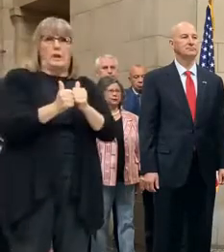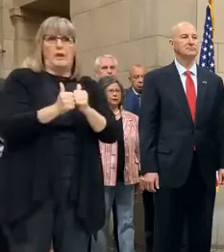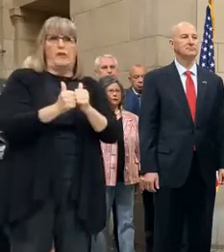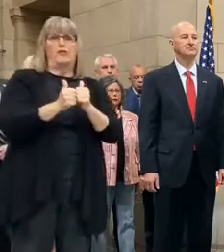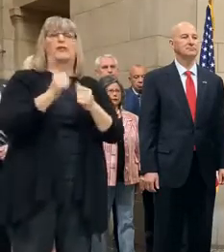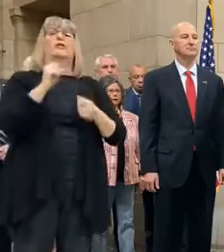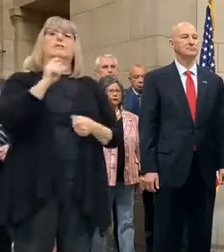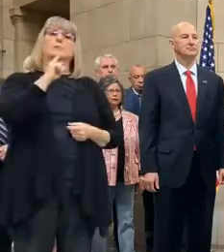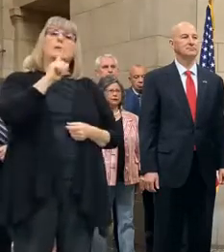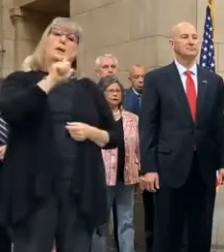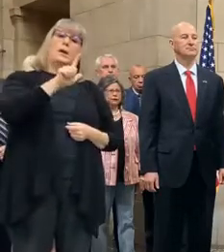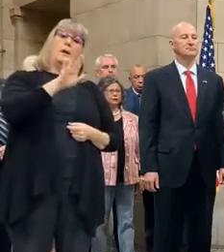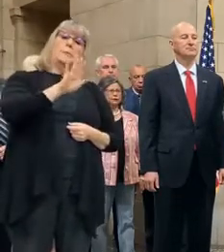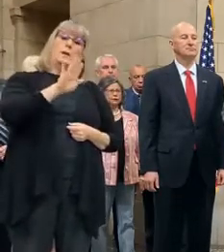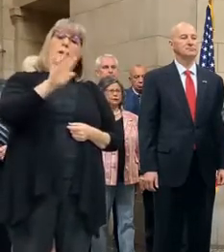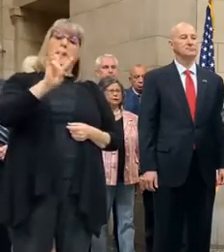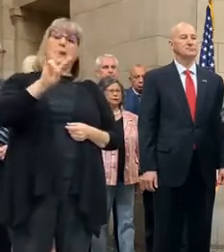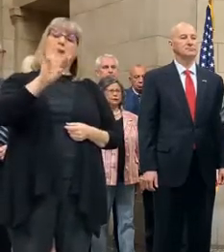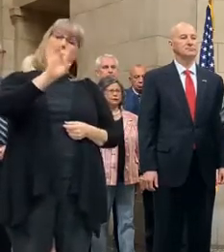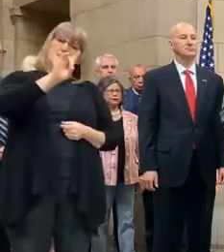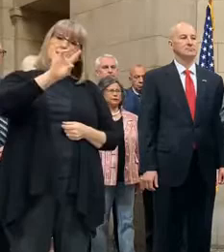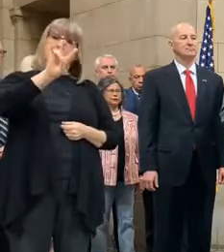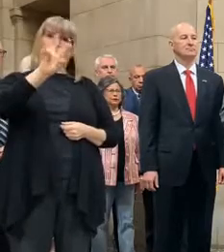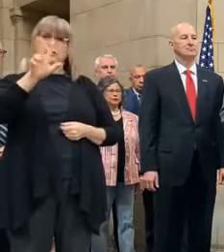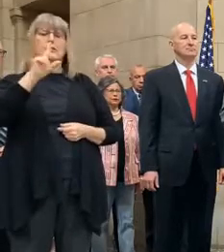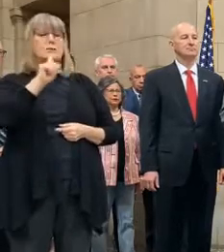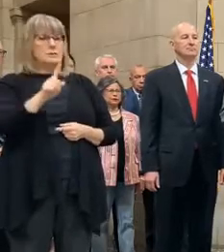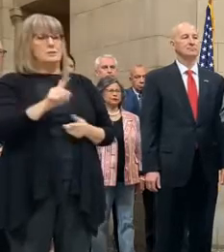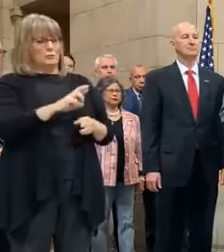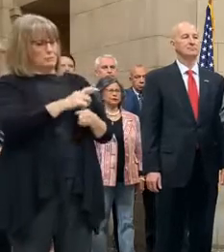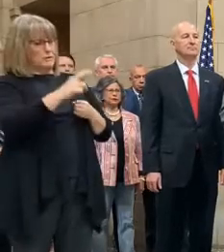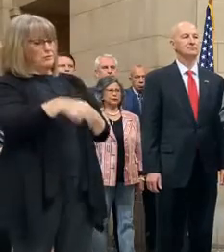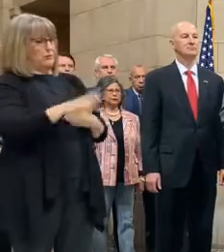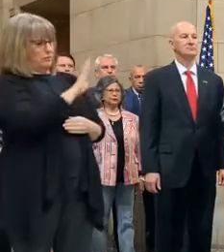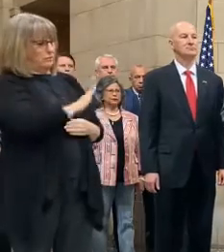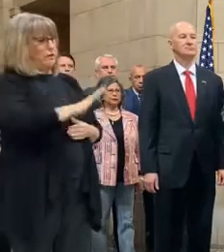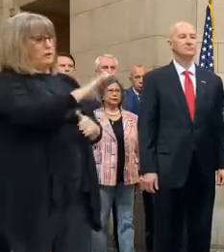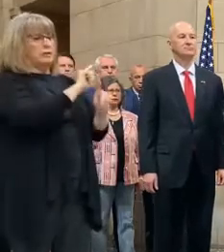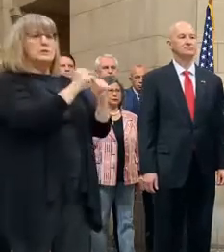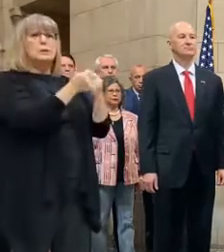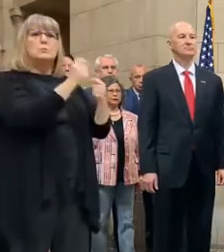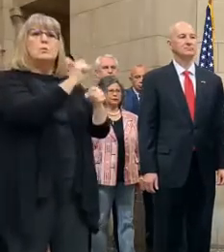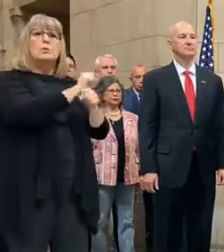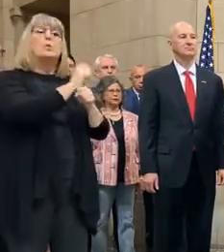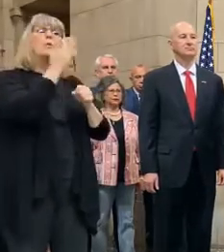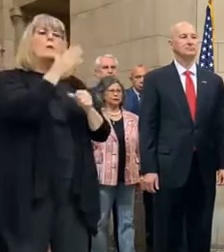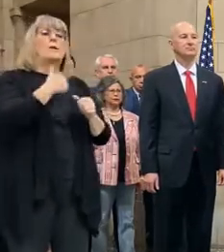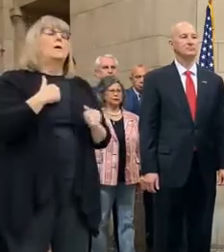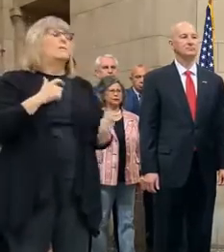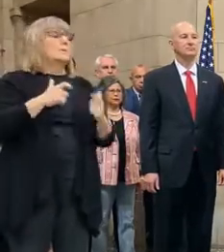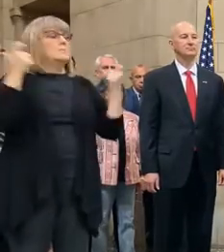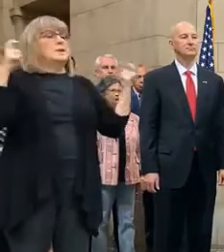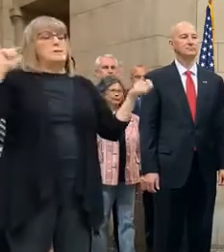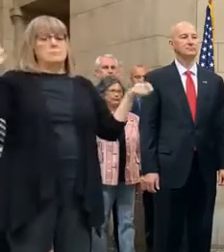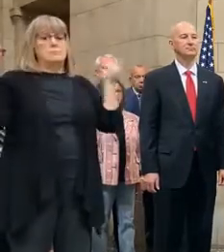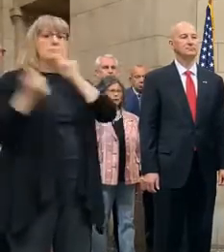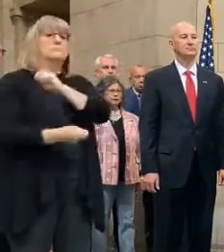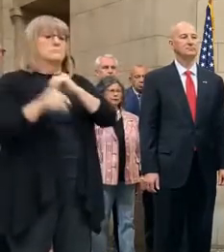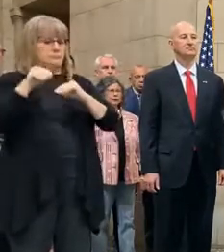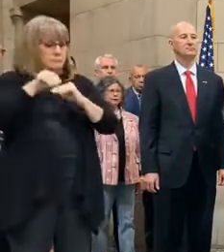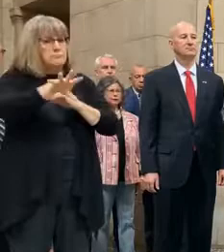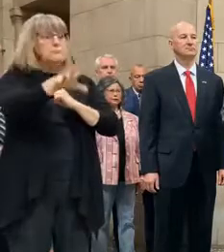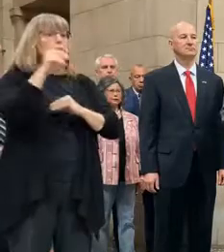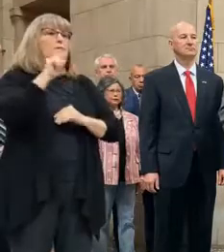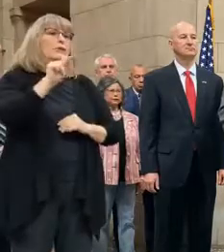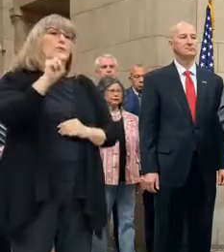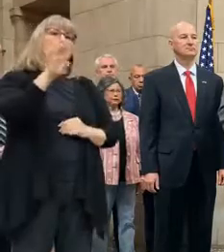accomplished. And LB 873 is a tangible result of that teamwork that I think will have a transformational impact for generations of